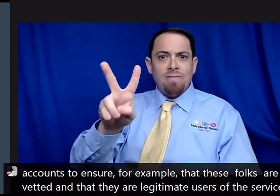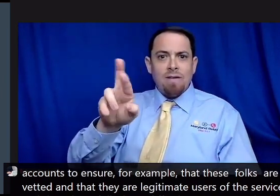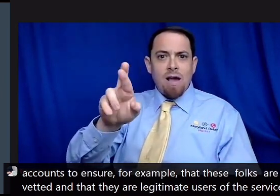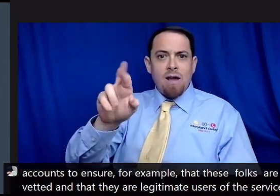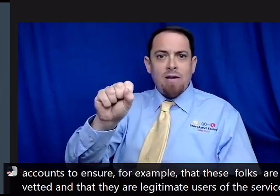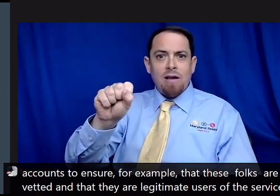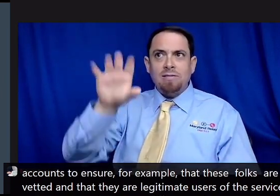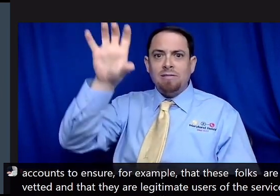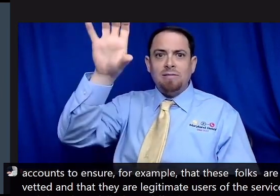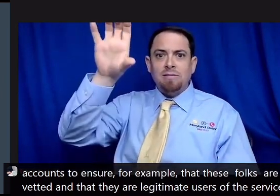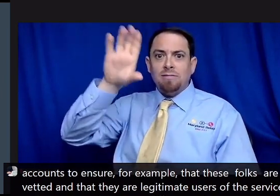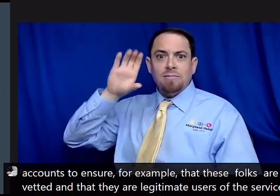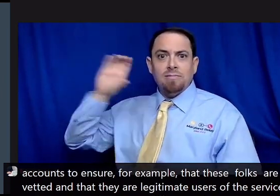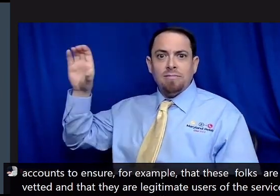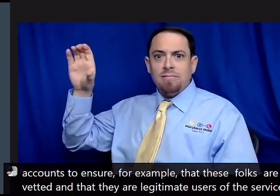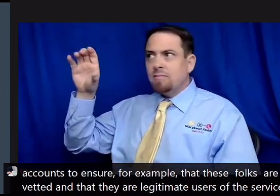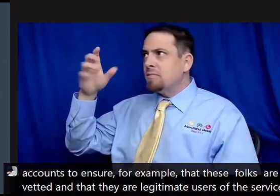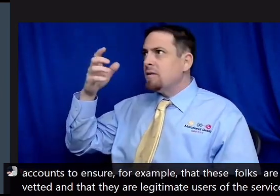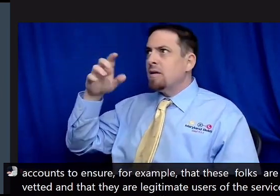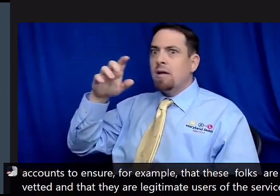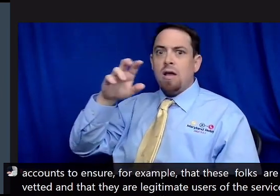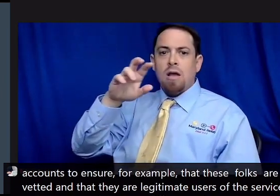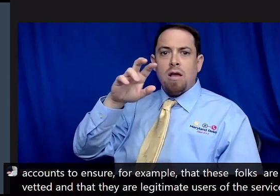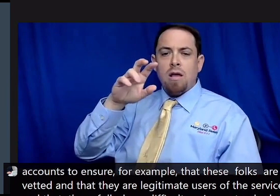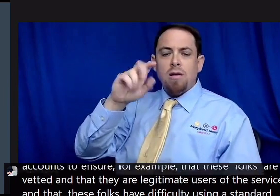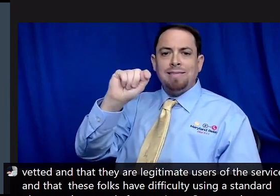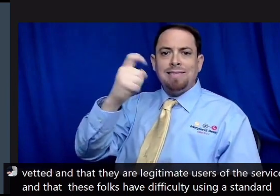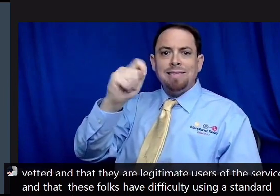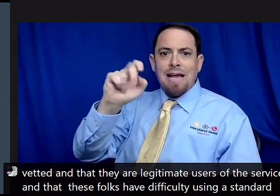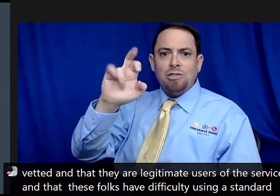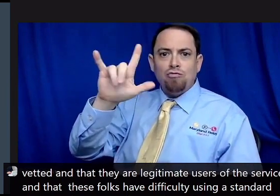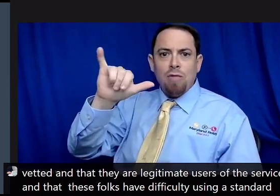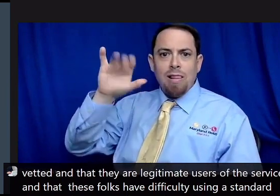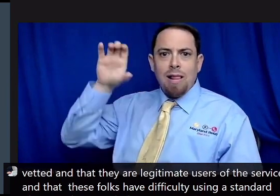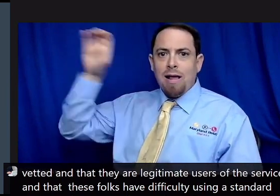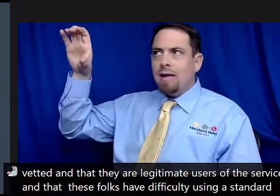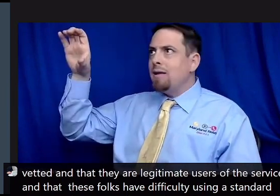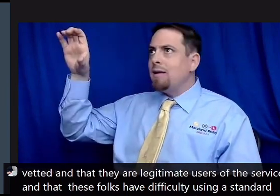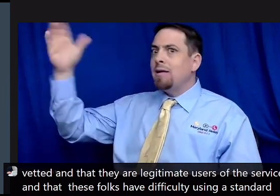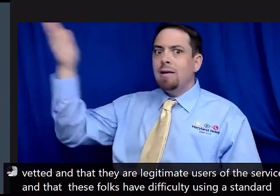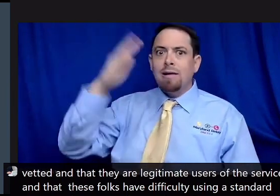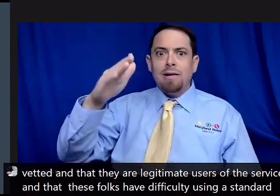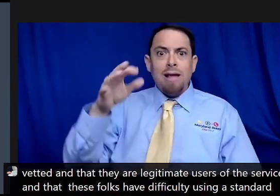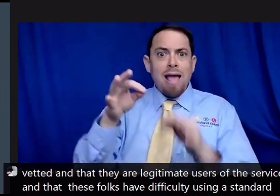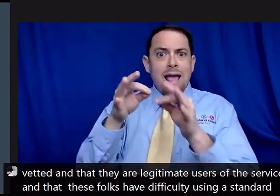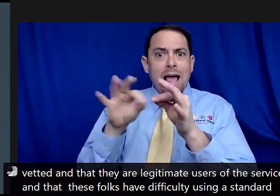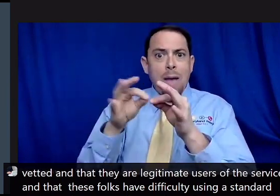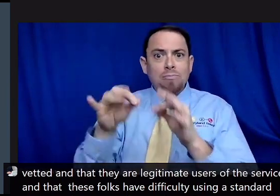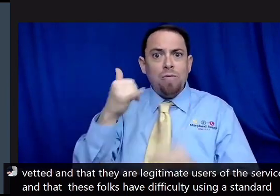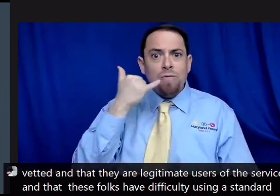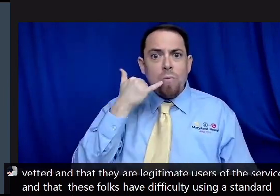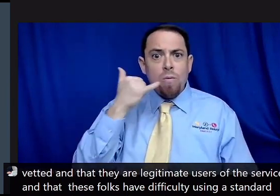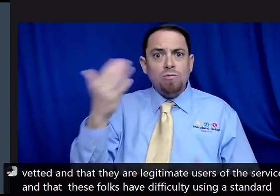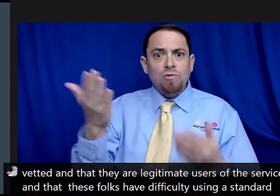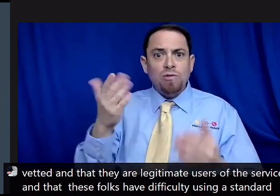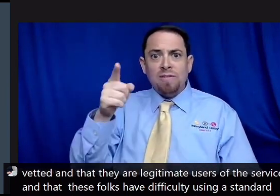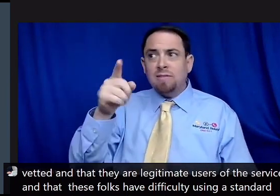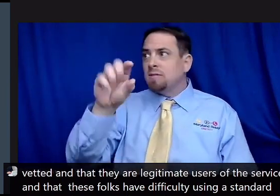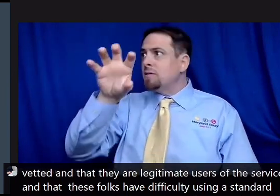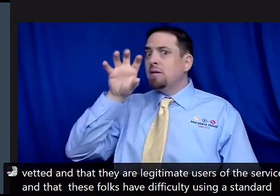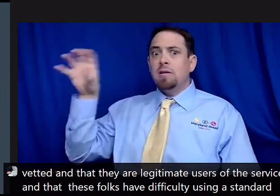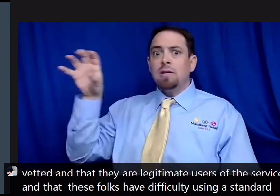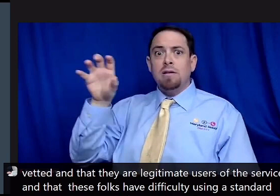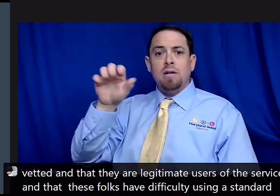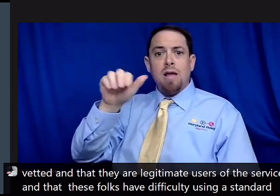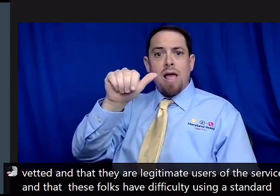you would have a myriad of options, various VRS providers, text relay,